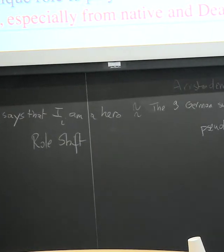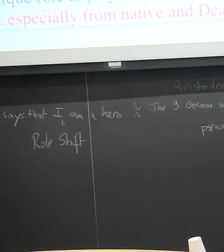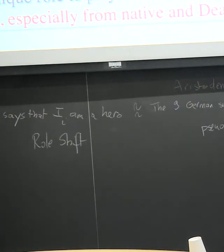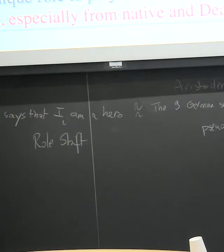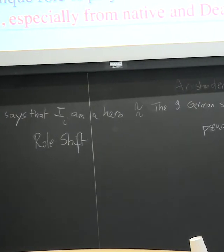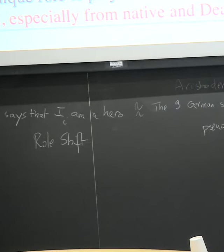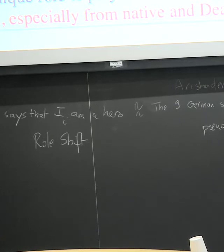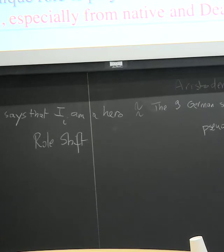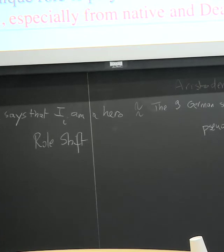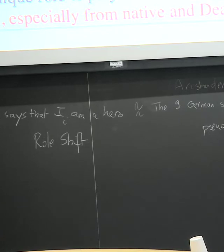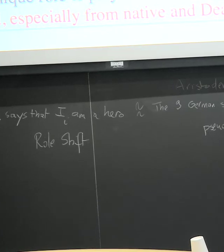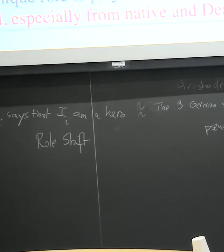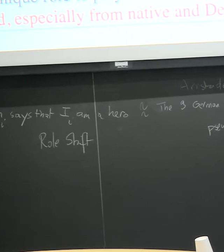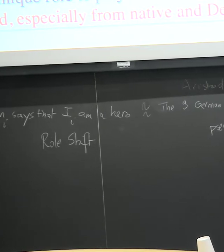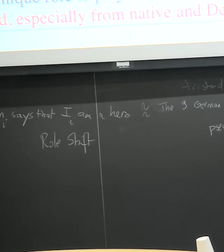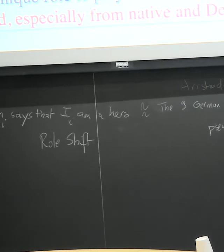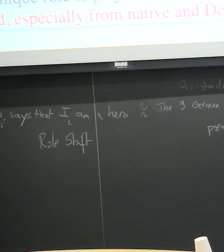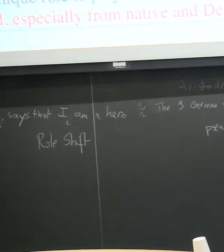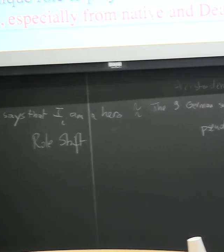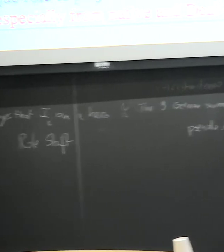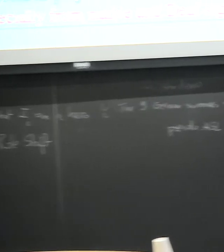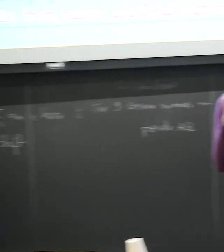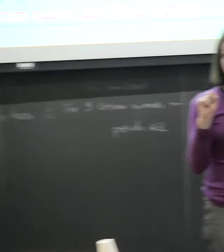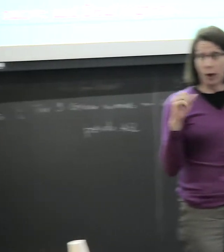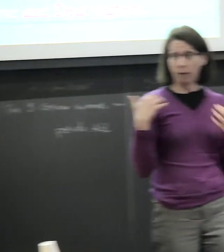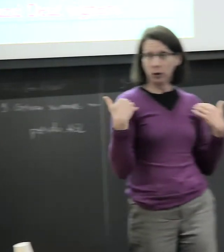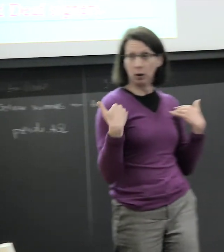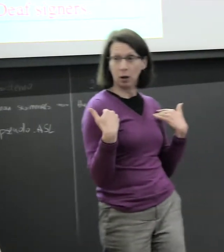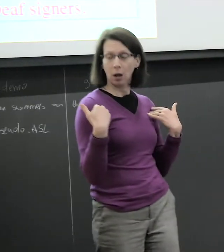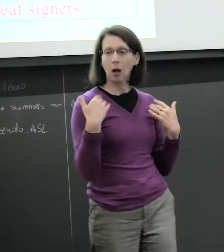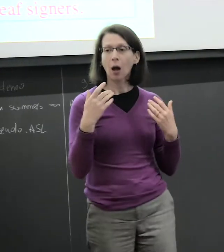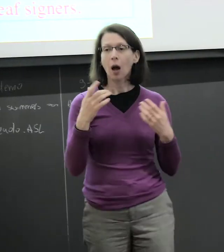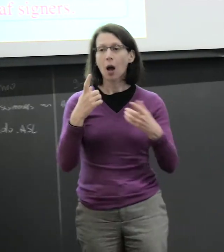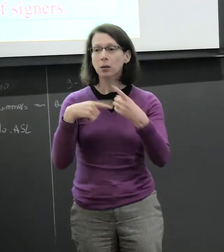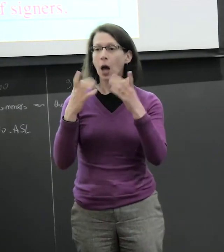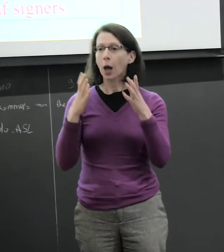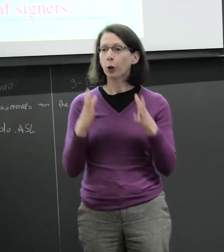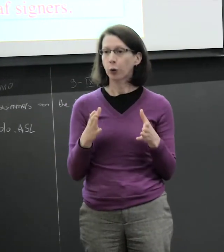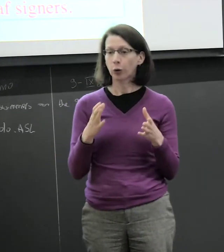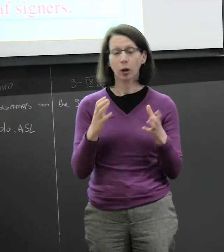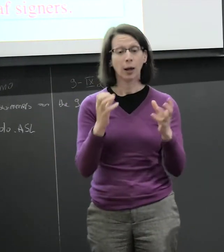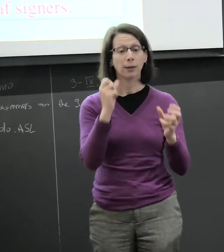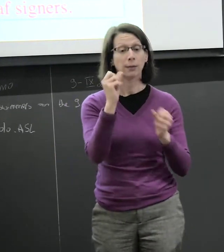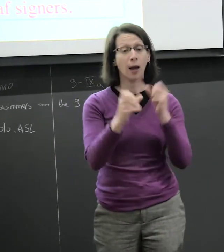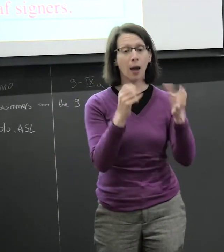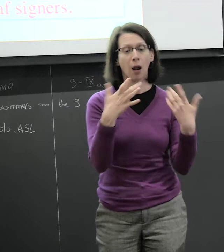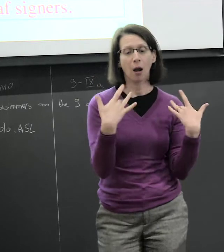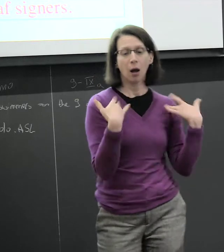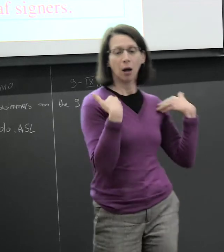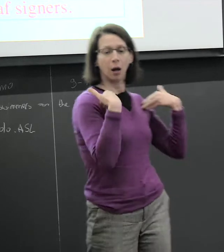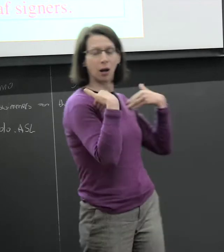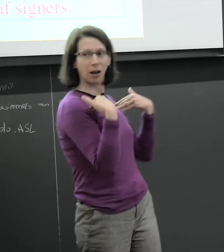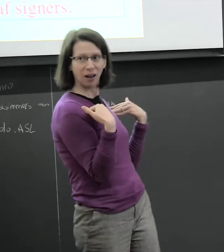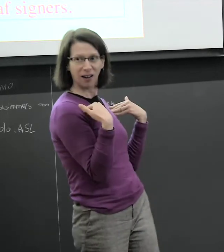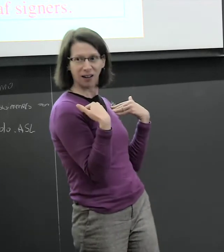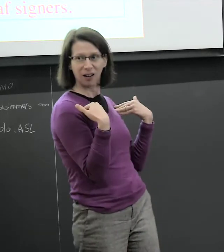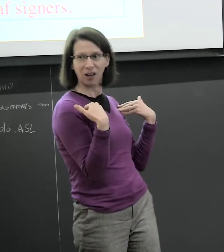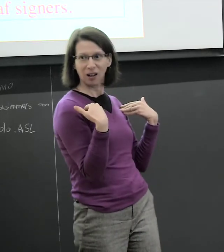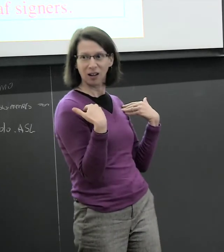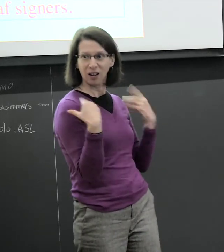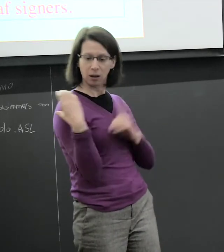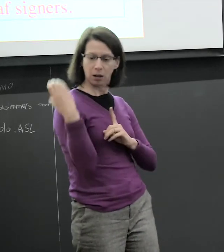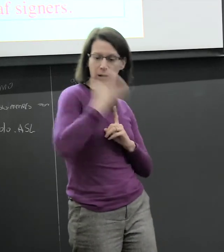whereby the signer shifts the position of his or her body to adopt